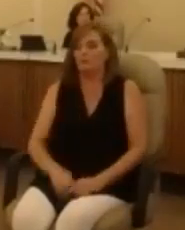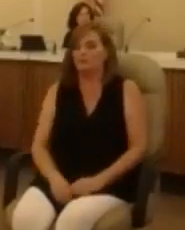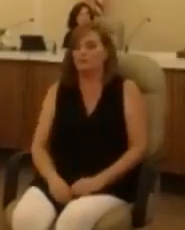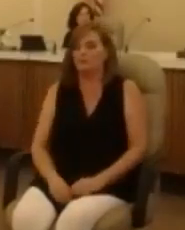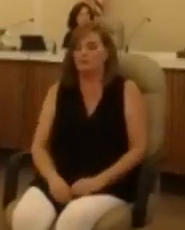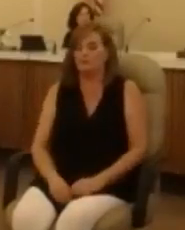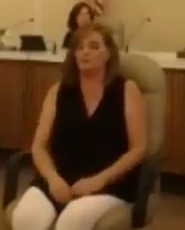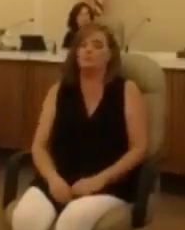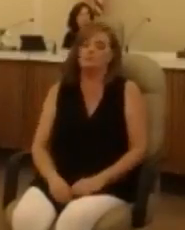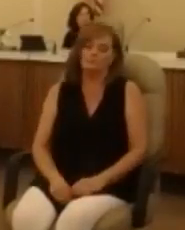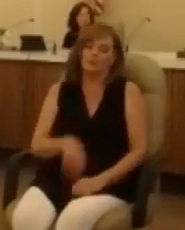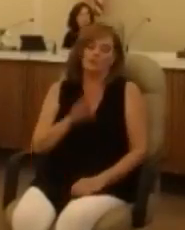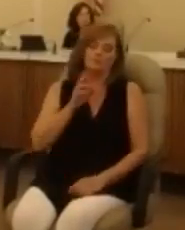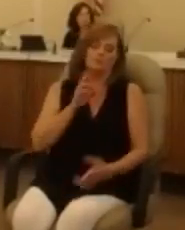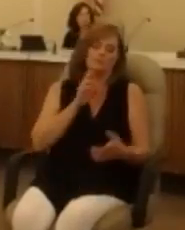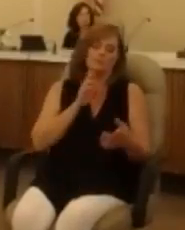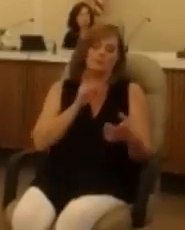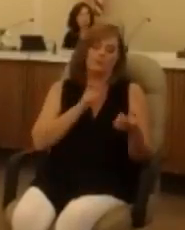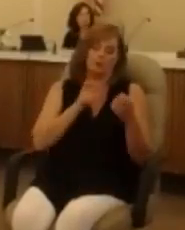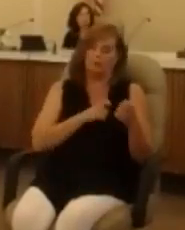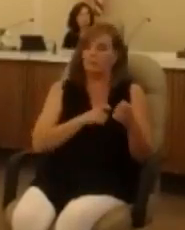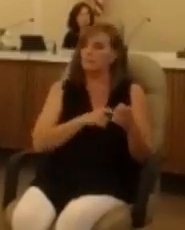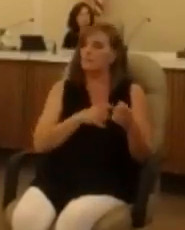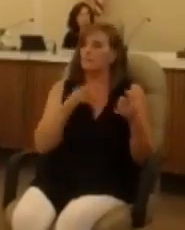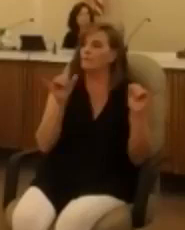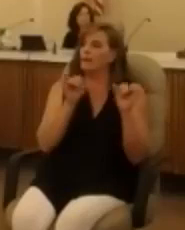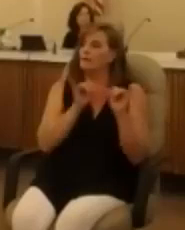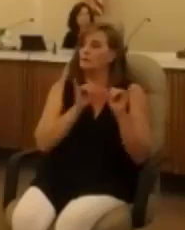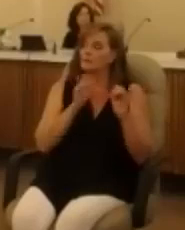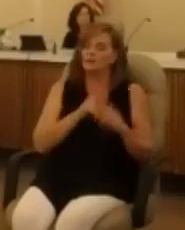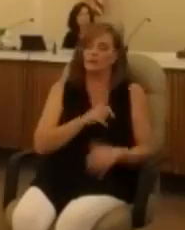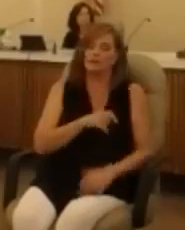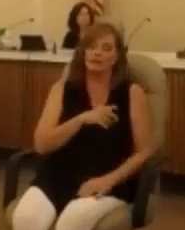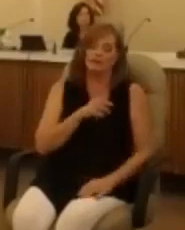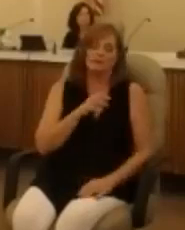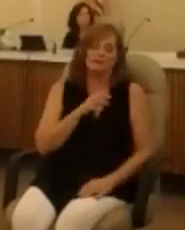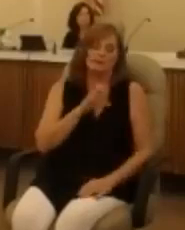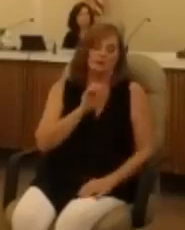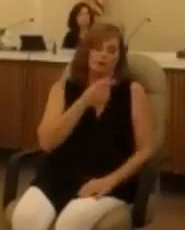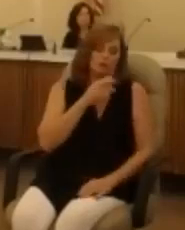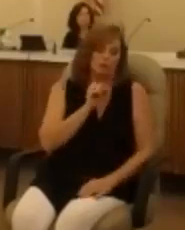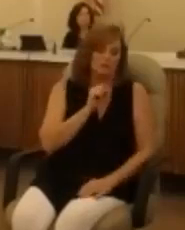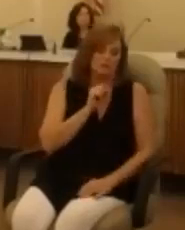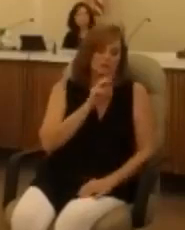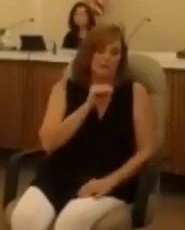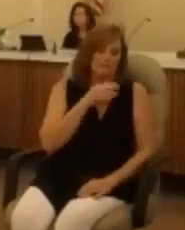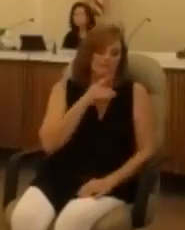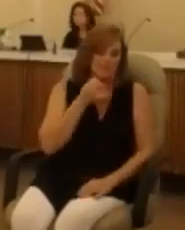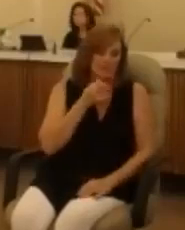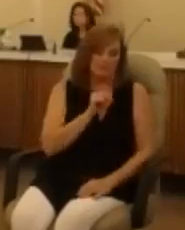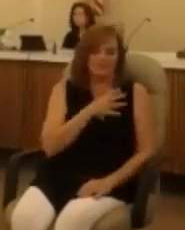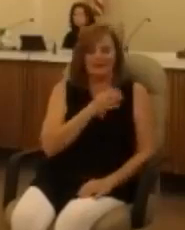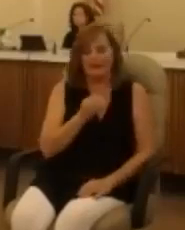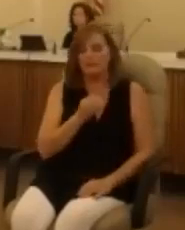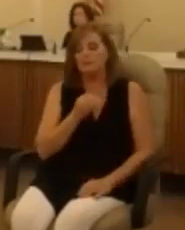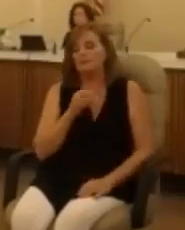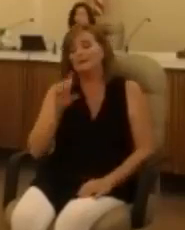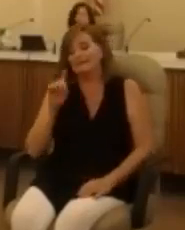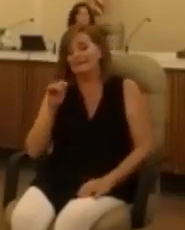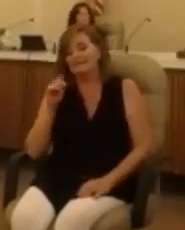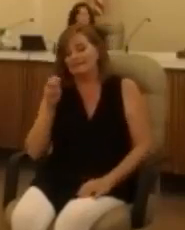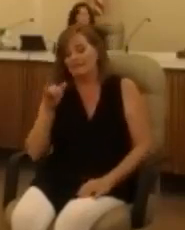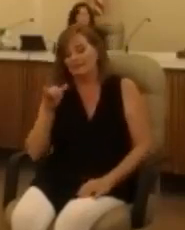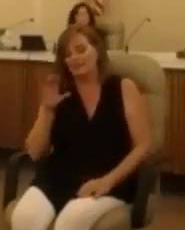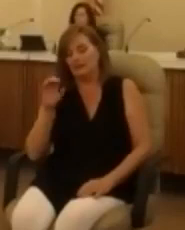the Director of Engineering and Planning, Chris Martin, and the Deputy Town Supervisor, Craig Eckert, have both been working with